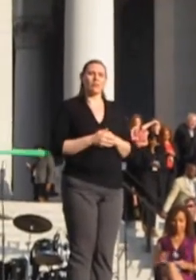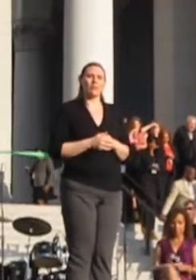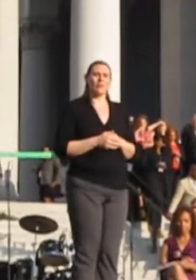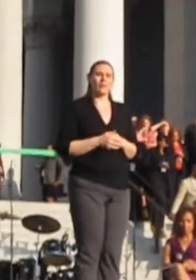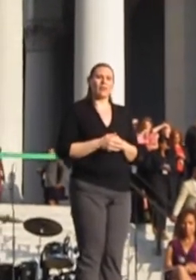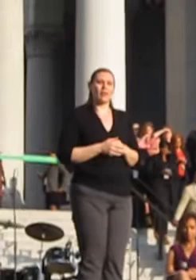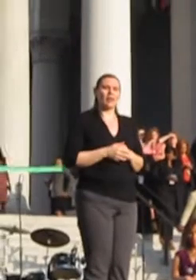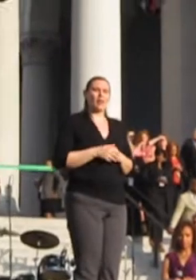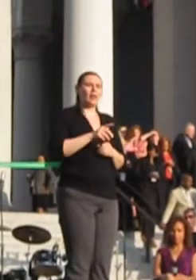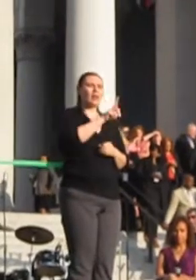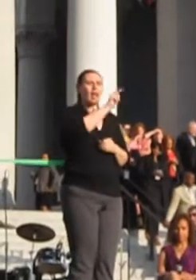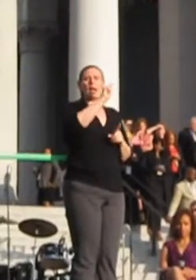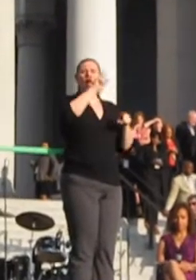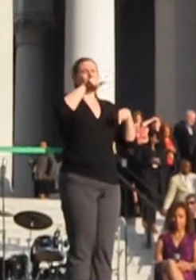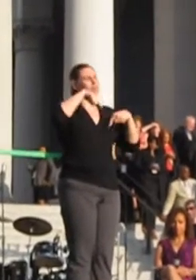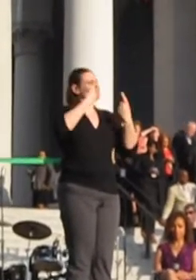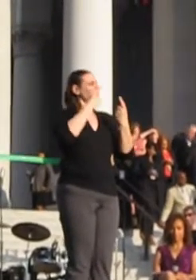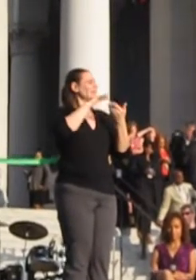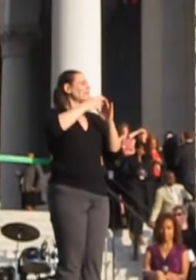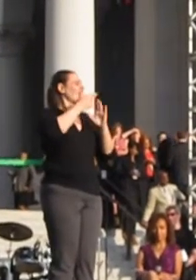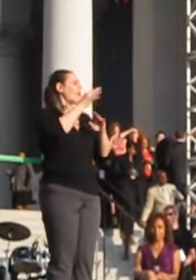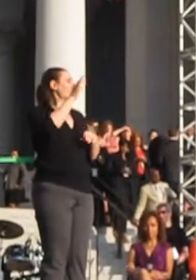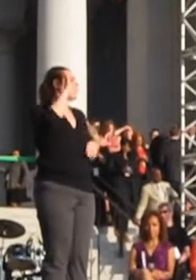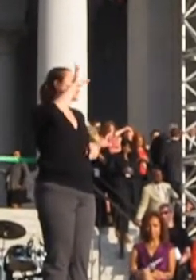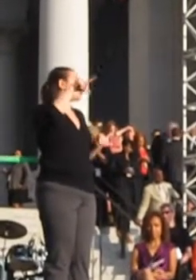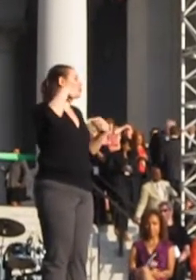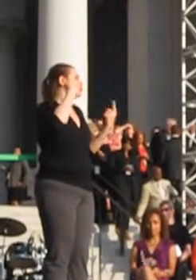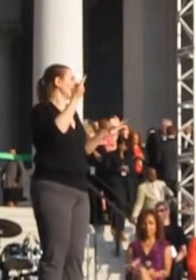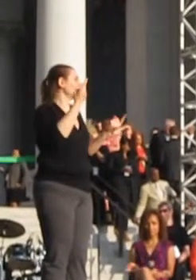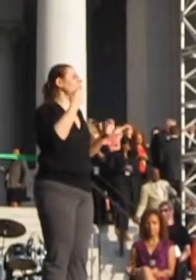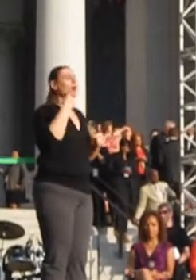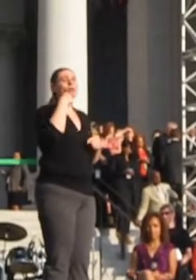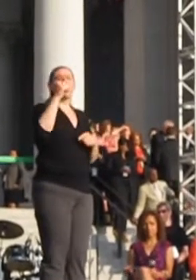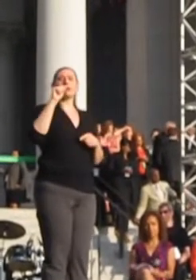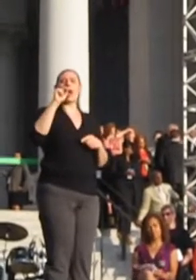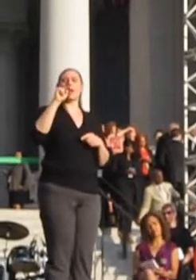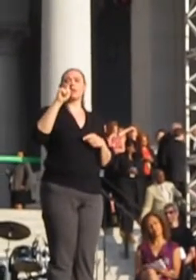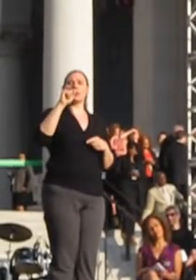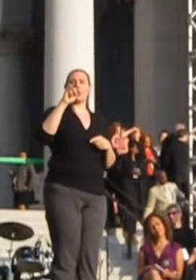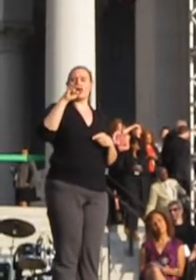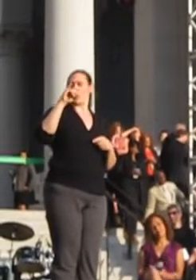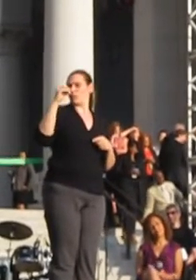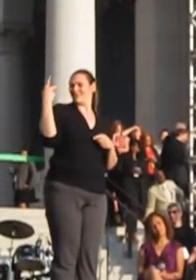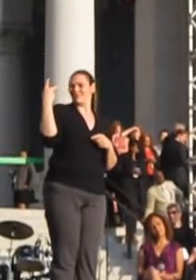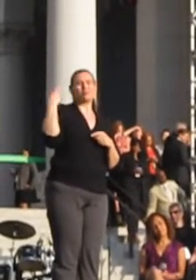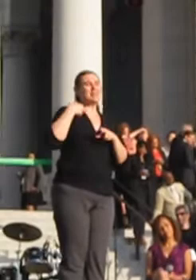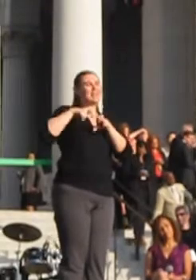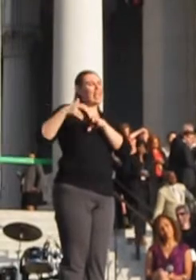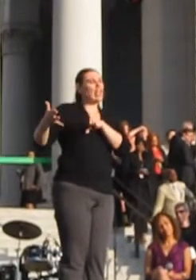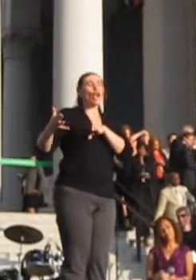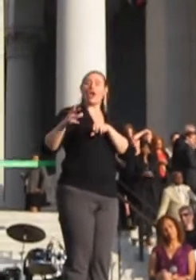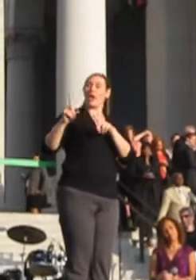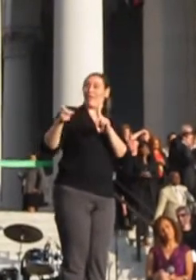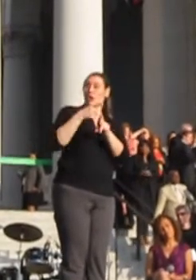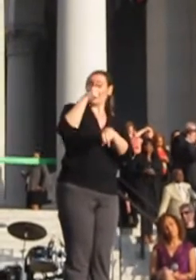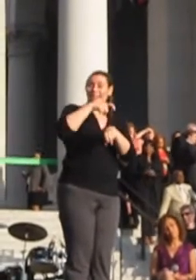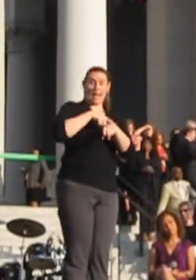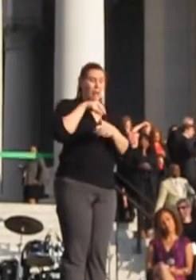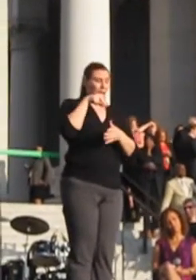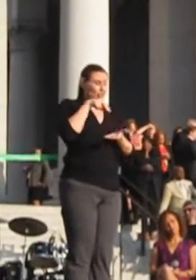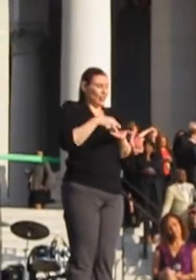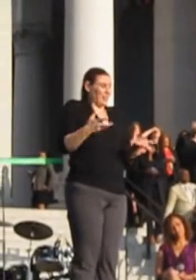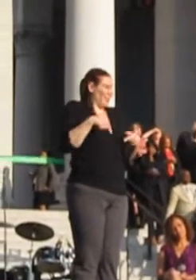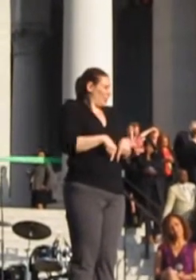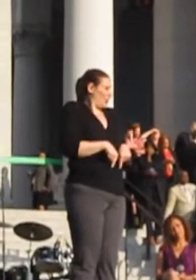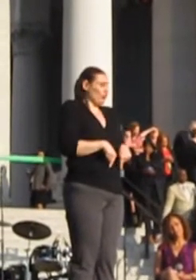LA has always been a city of the future to me. I was telling Antonio, we were sitting there, the first time I ever stood on these steps,